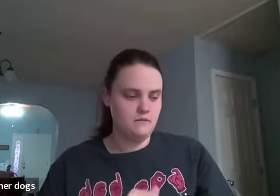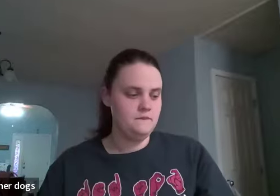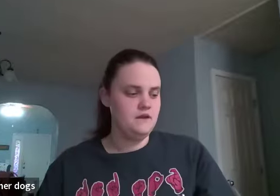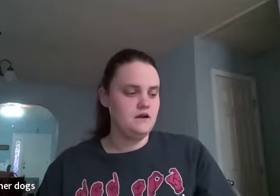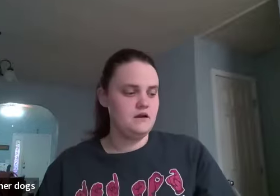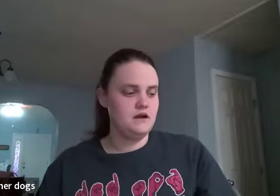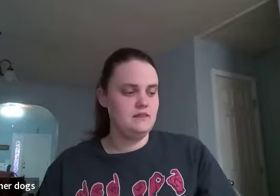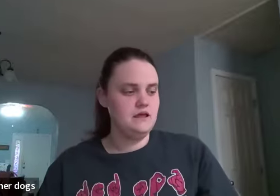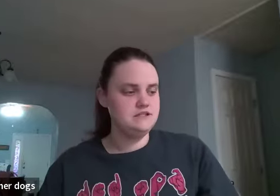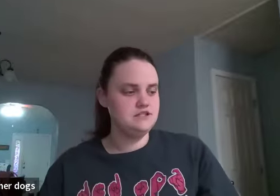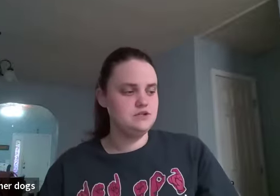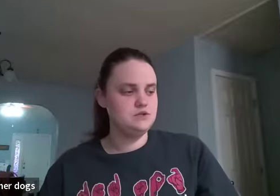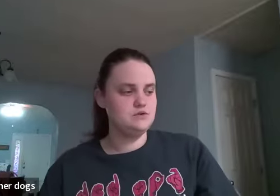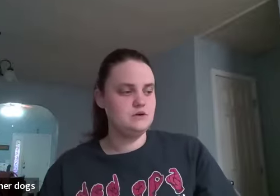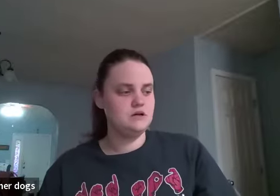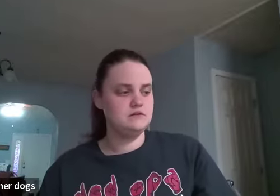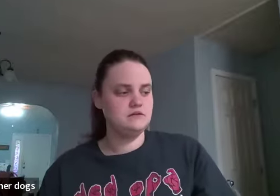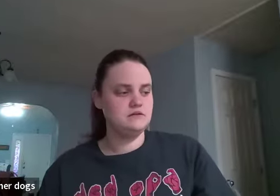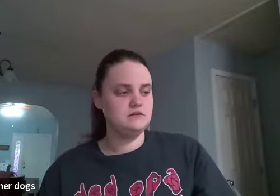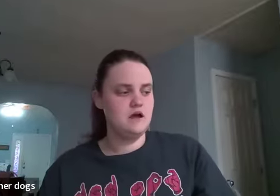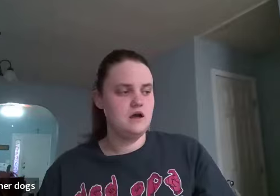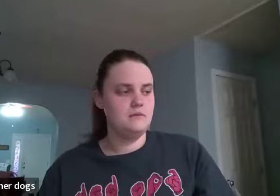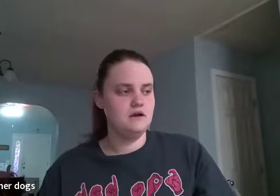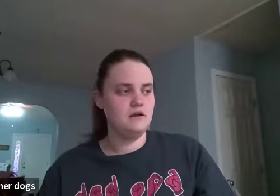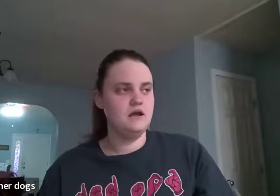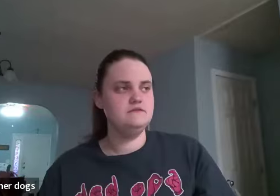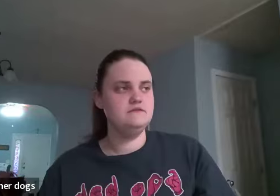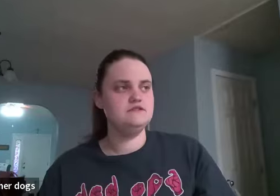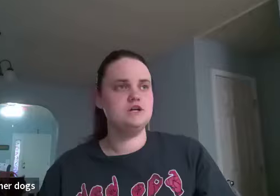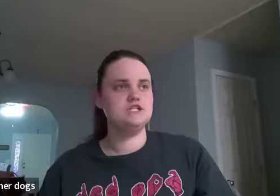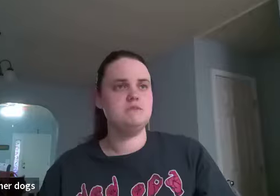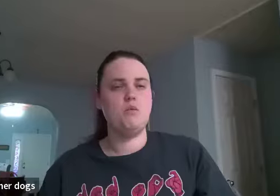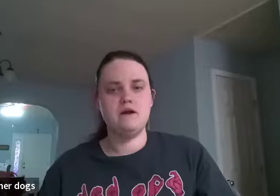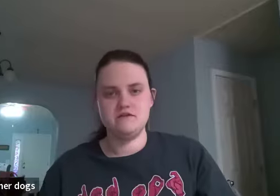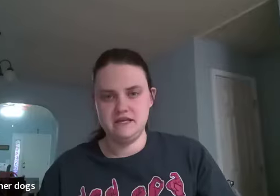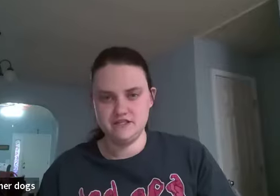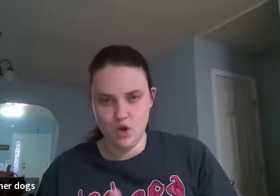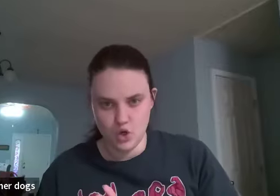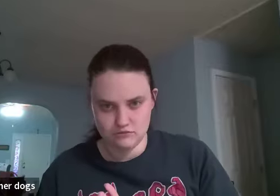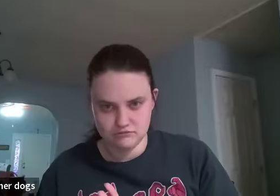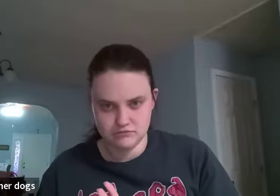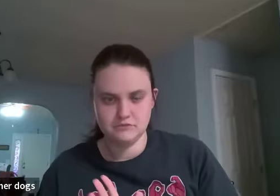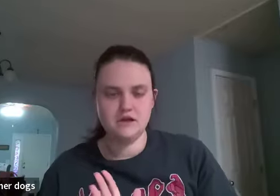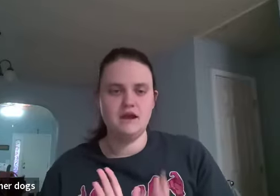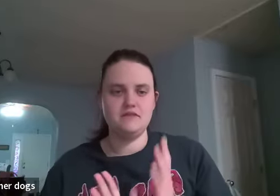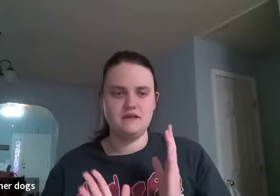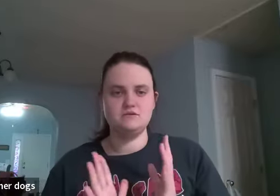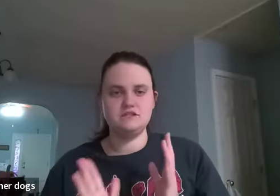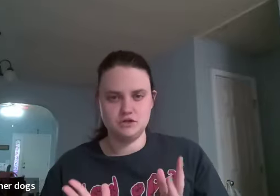how. All right. Let's do kind of some questions about where things are. Okay. I think that's always a good